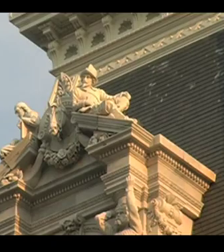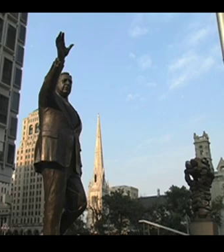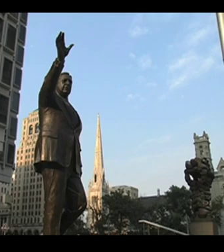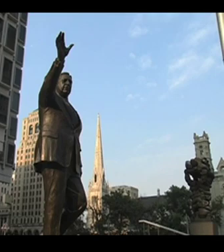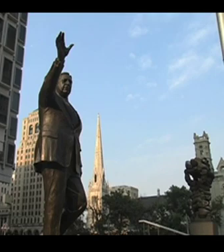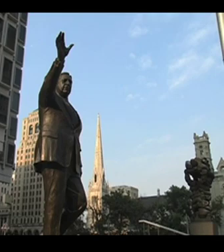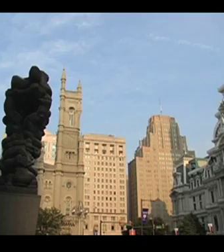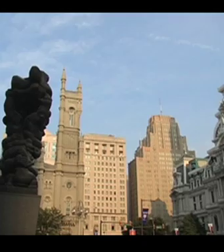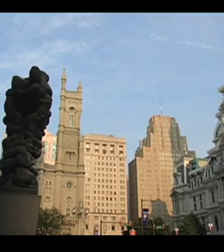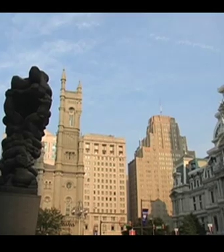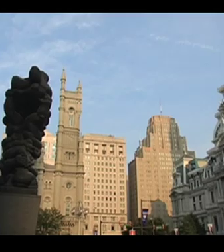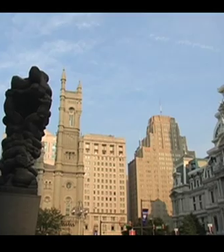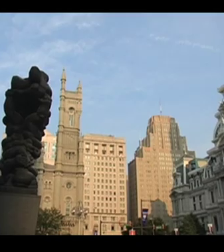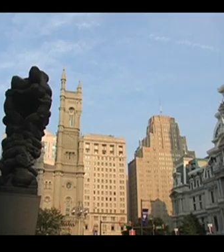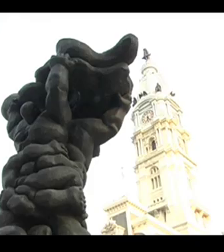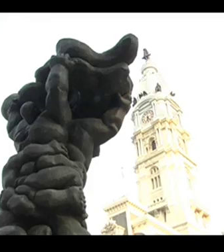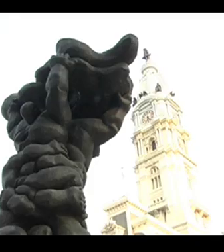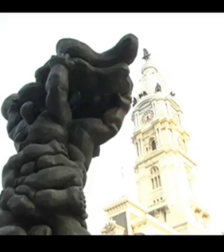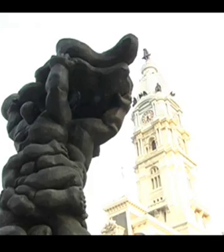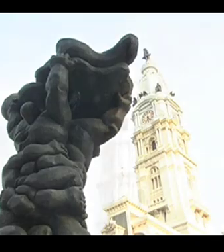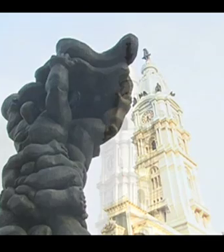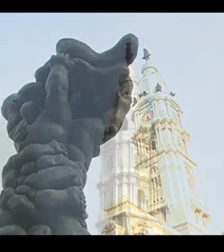Philadelphia, Pennsylvania, the city of brotherly love.